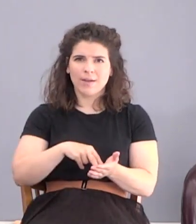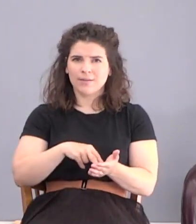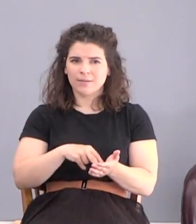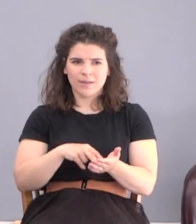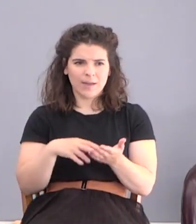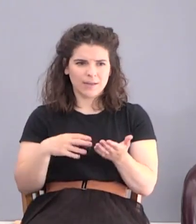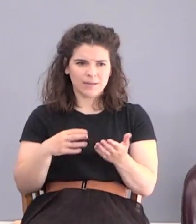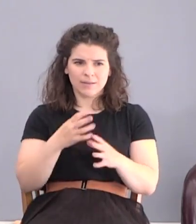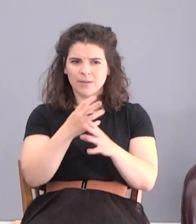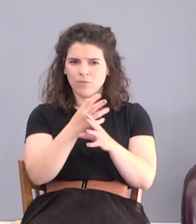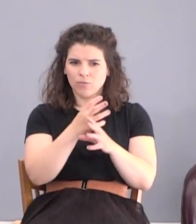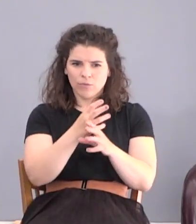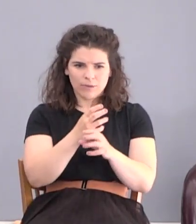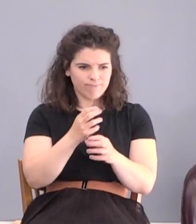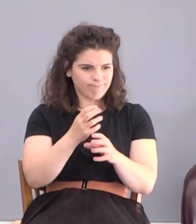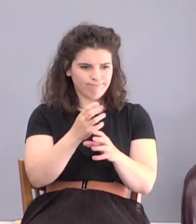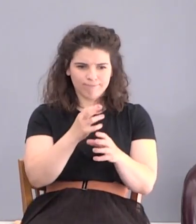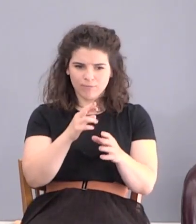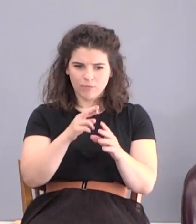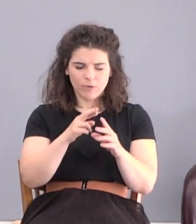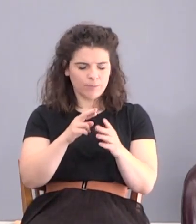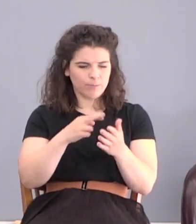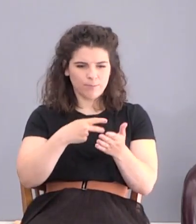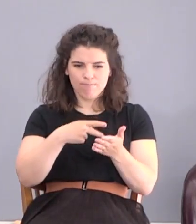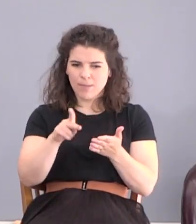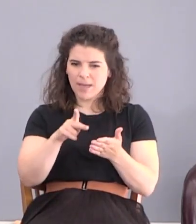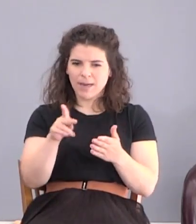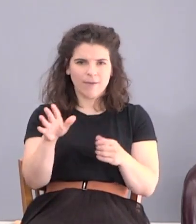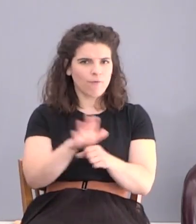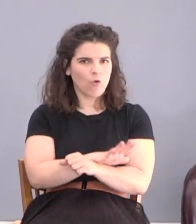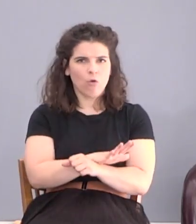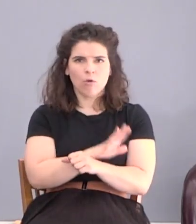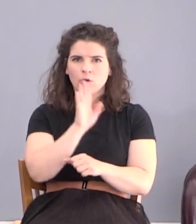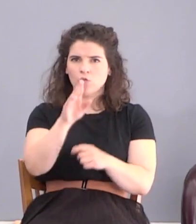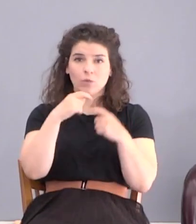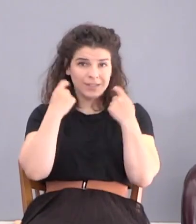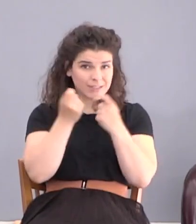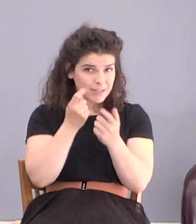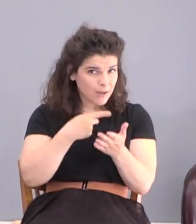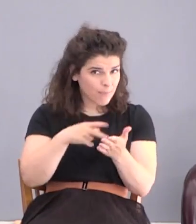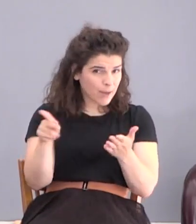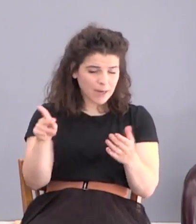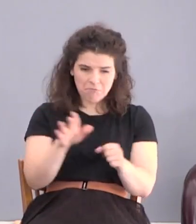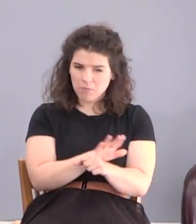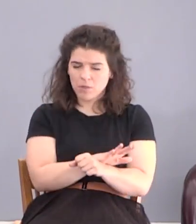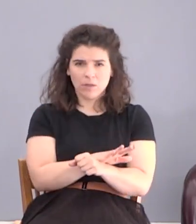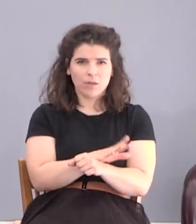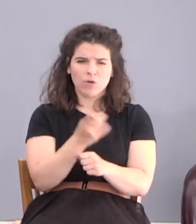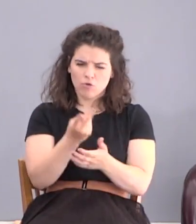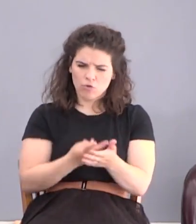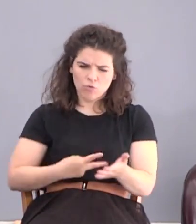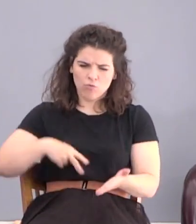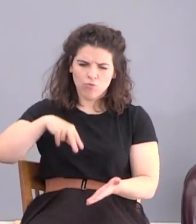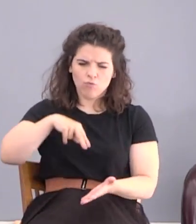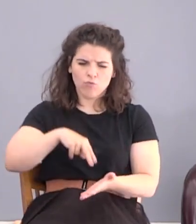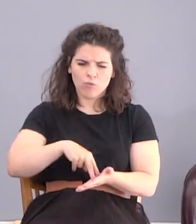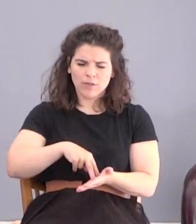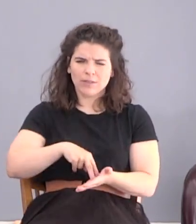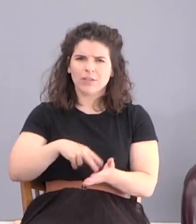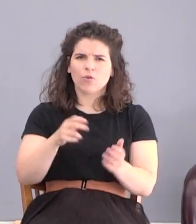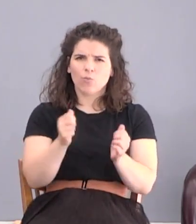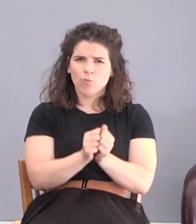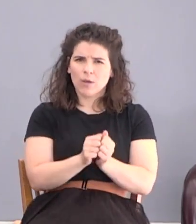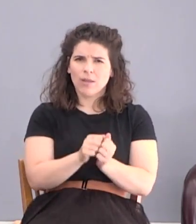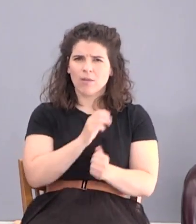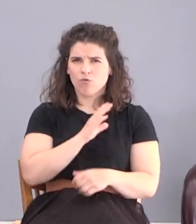as the receipt paid in full, that your sins were paid for. And you're risen with Christ, and we're seated now with him in